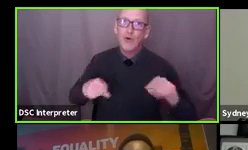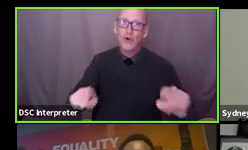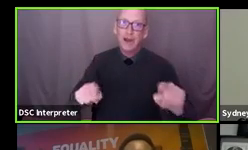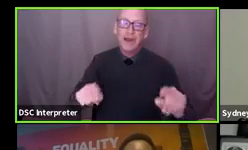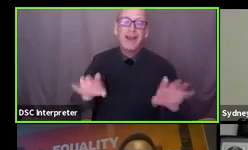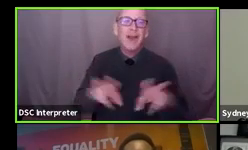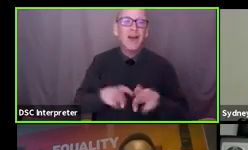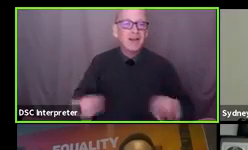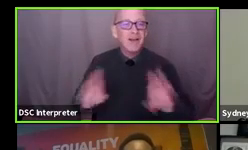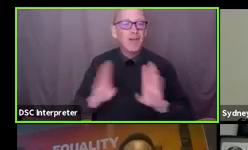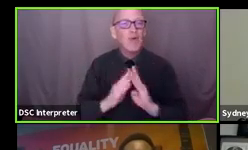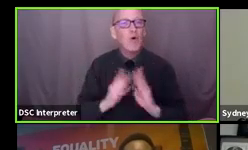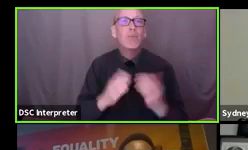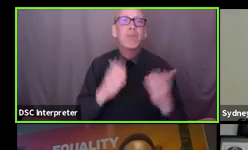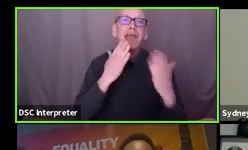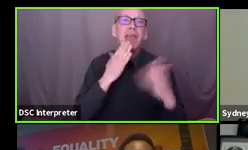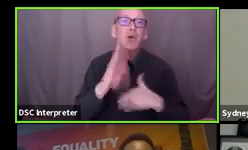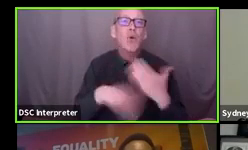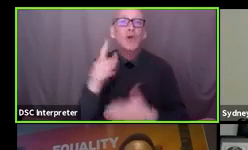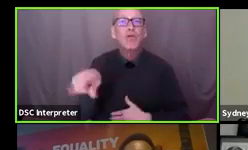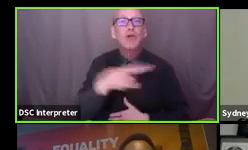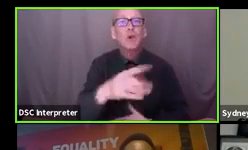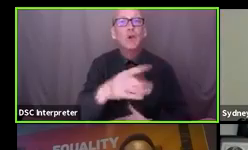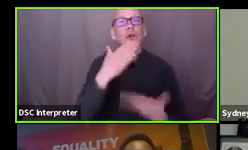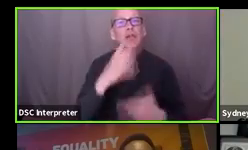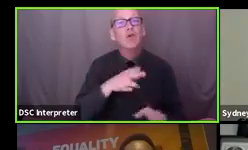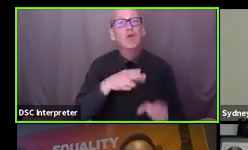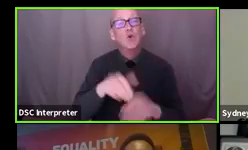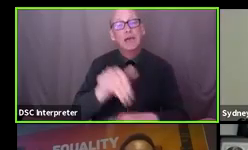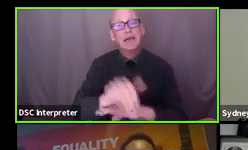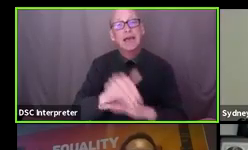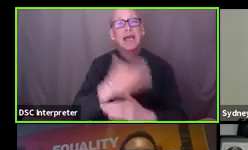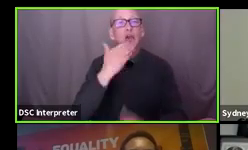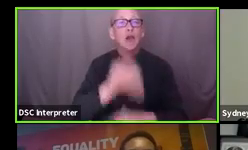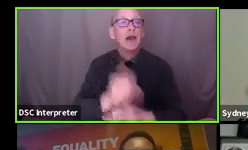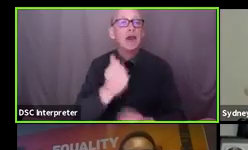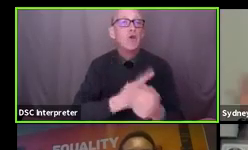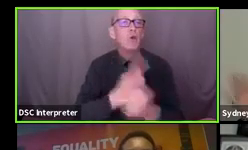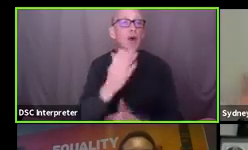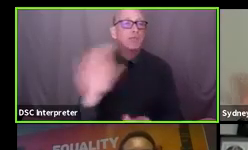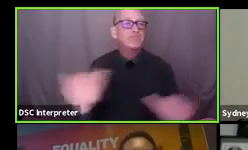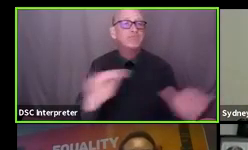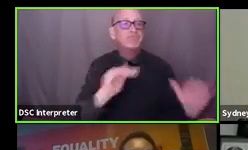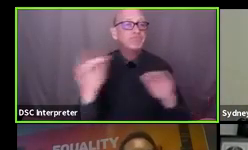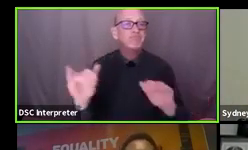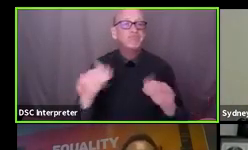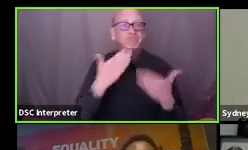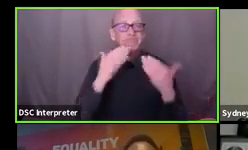thanks to all of you, and thanks for being with us tonight. Good night, everybody. Good night. Thank you.